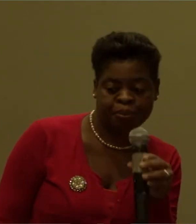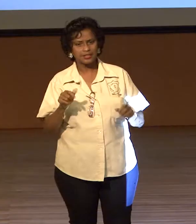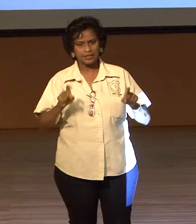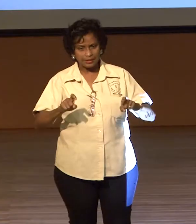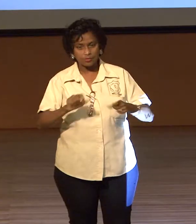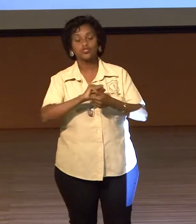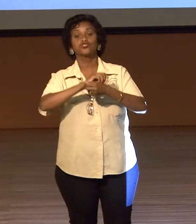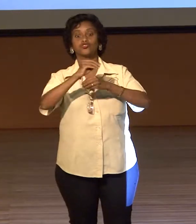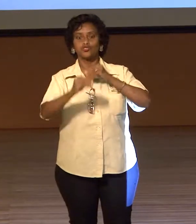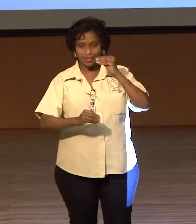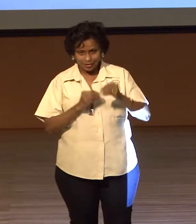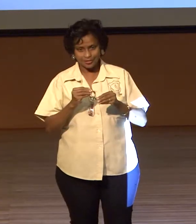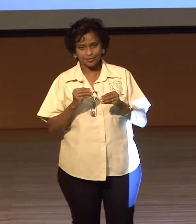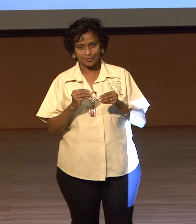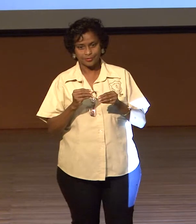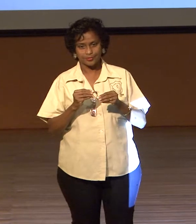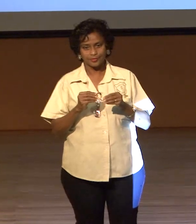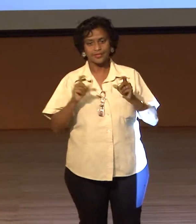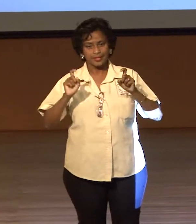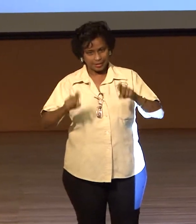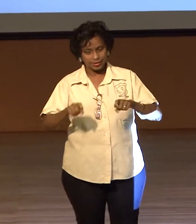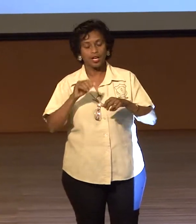say.